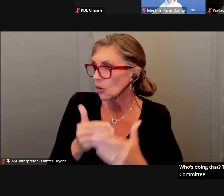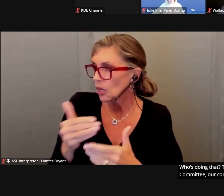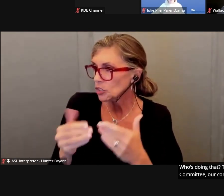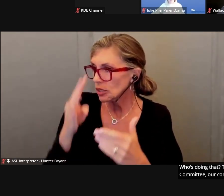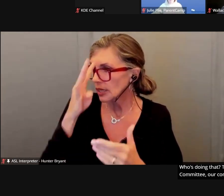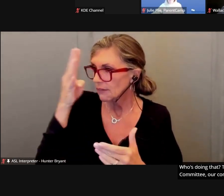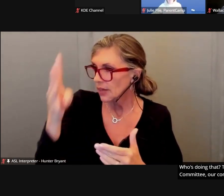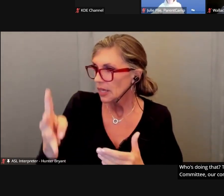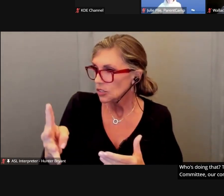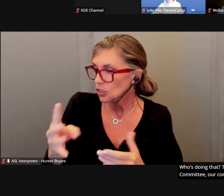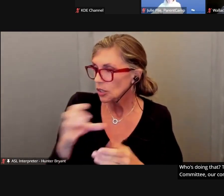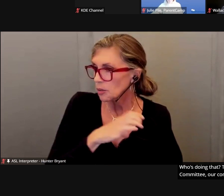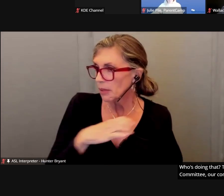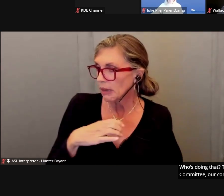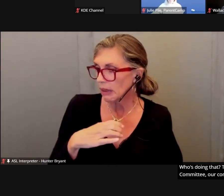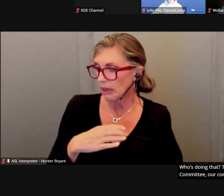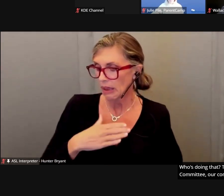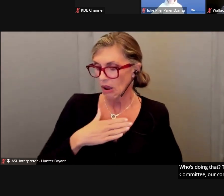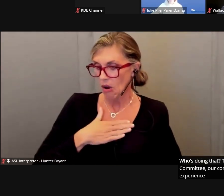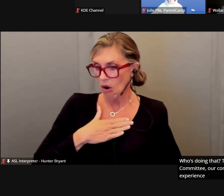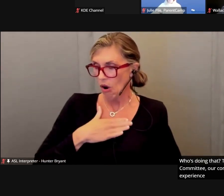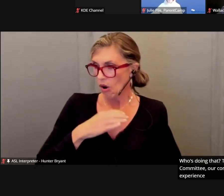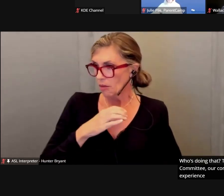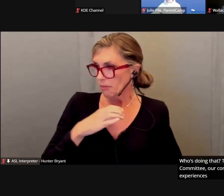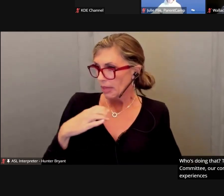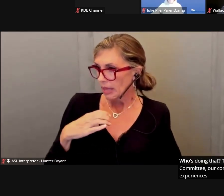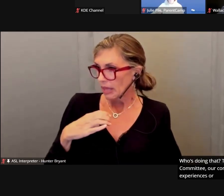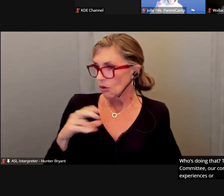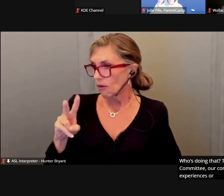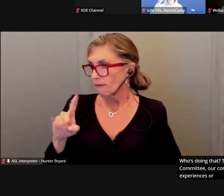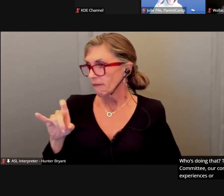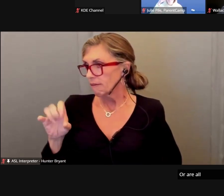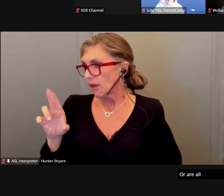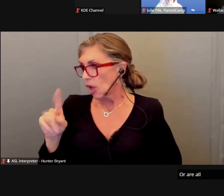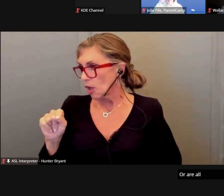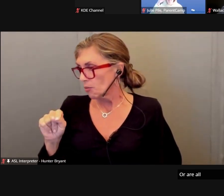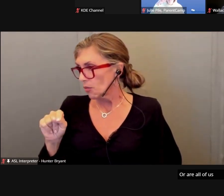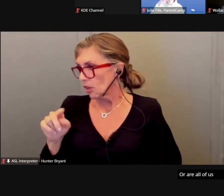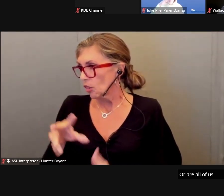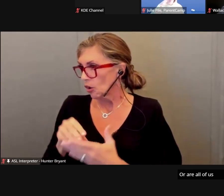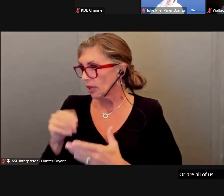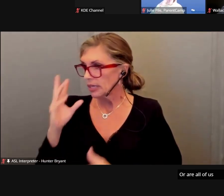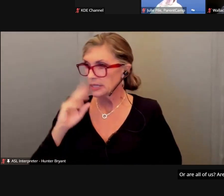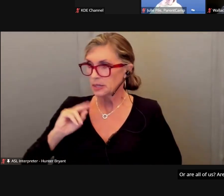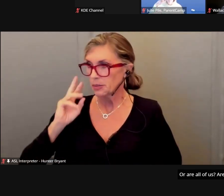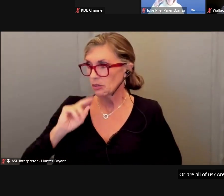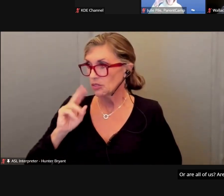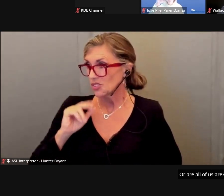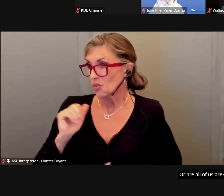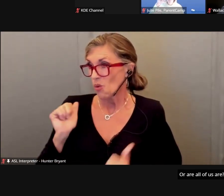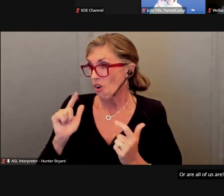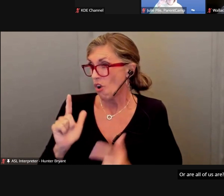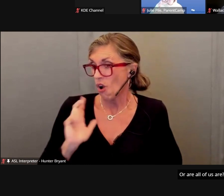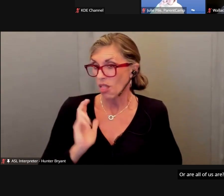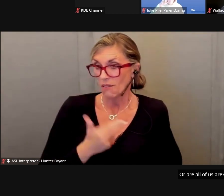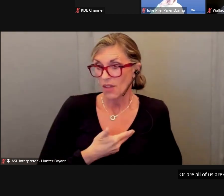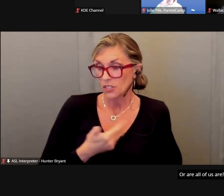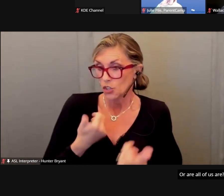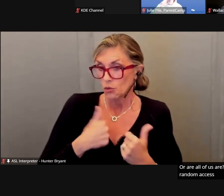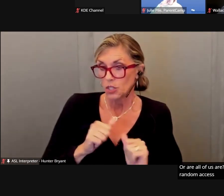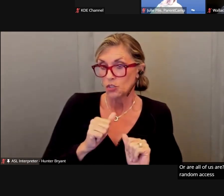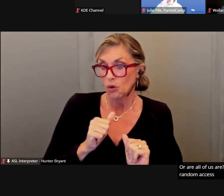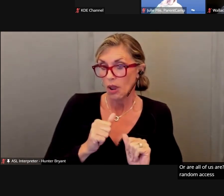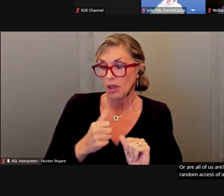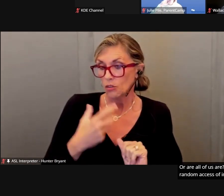or the Vibrant Learning Experiences? Or are all of us, are we are we trying to go from random acts of improvement to